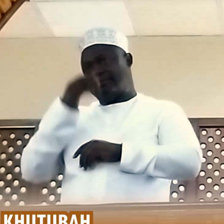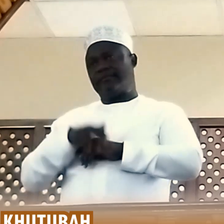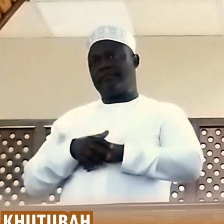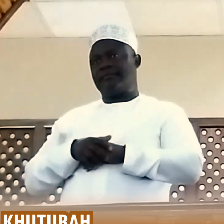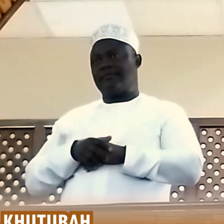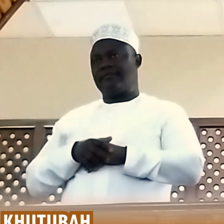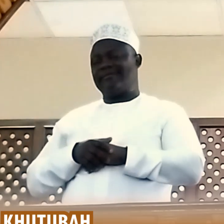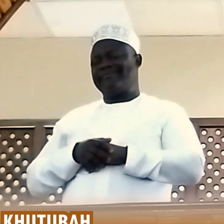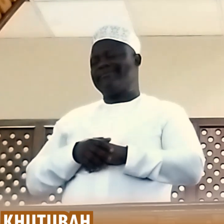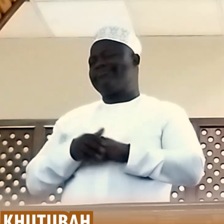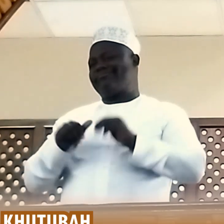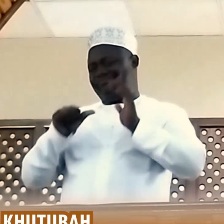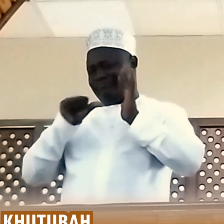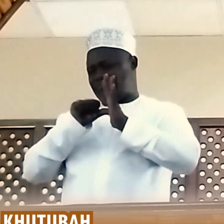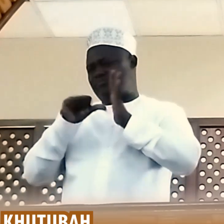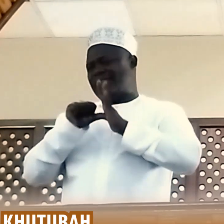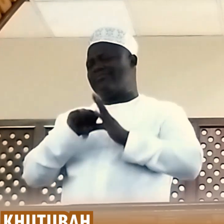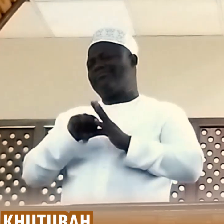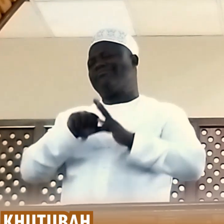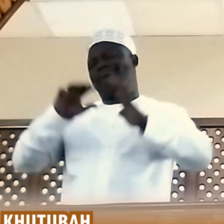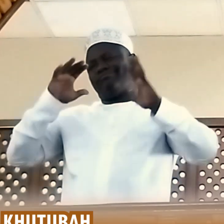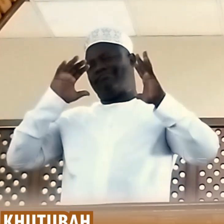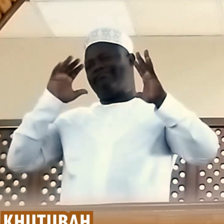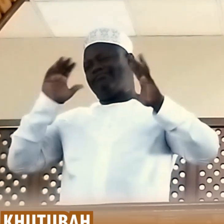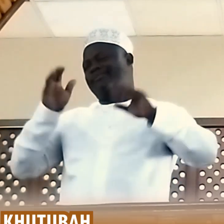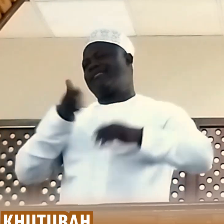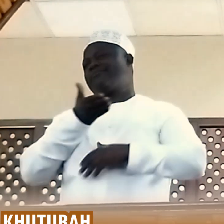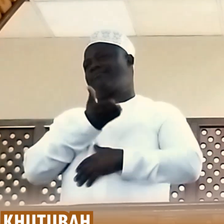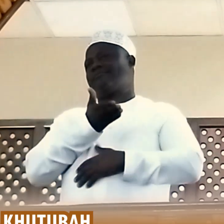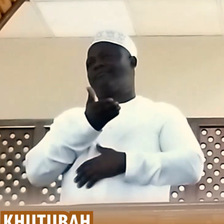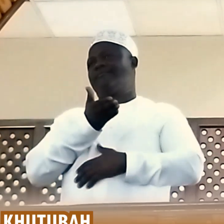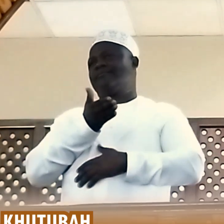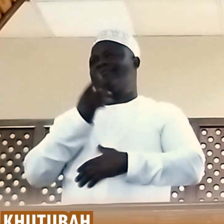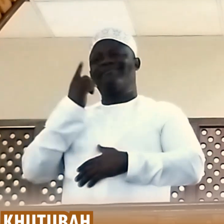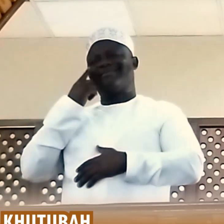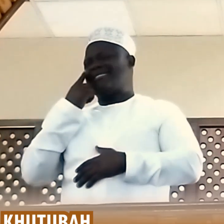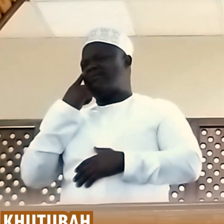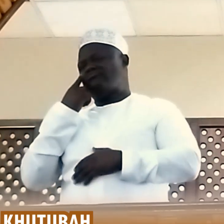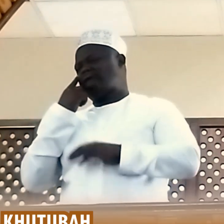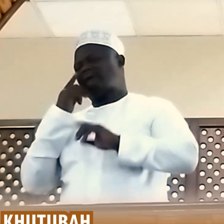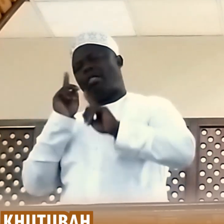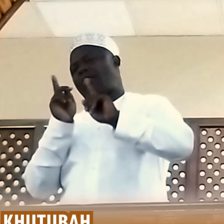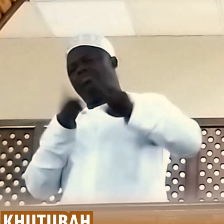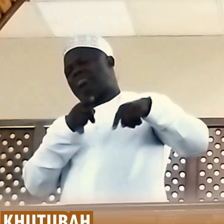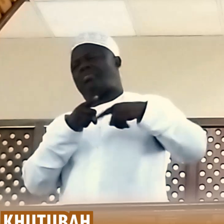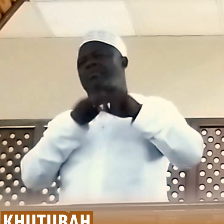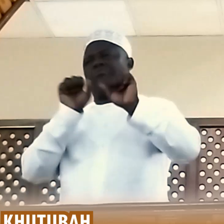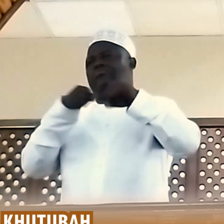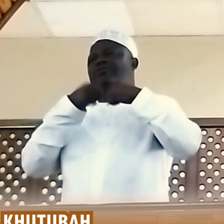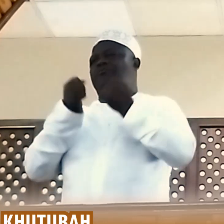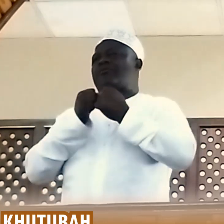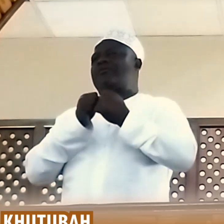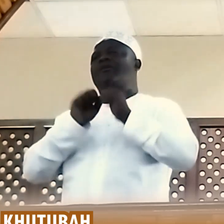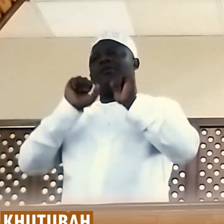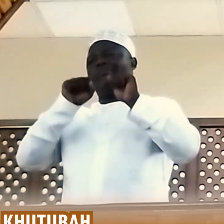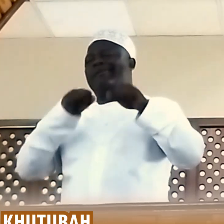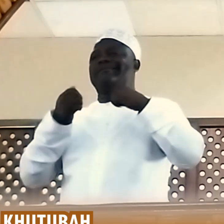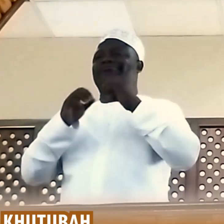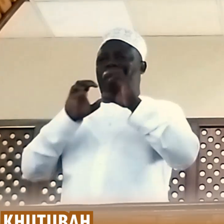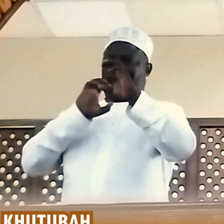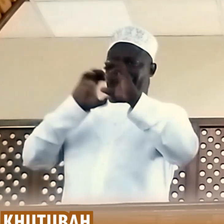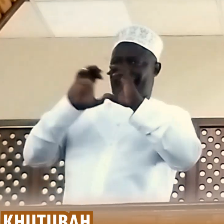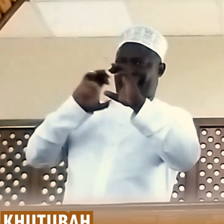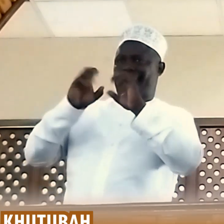ekintu kino bwe kiti eky'akabenje tetusobola kukireka bulesi bwetu kyo netakyogerako